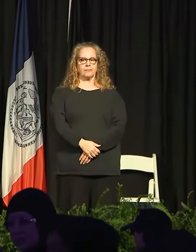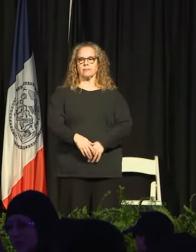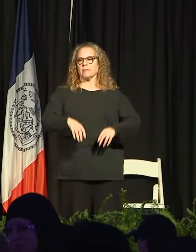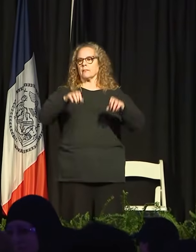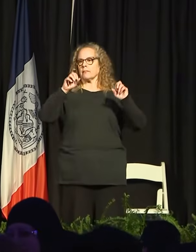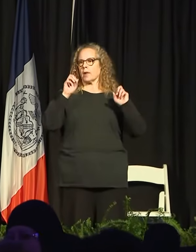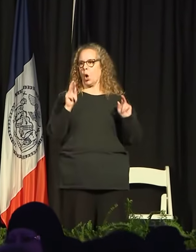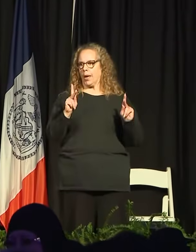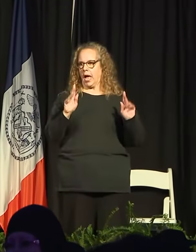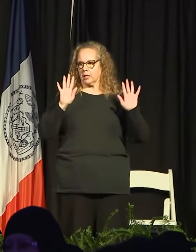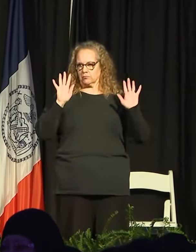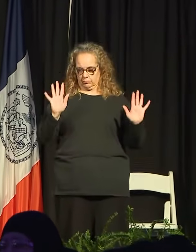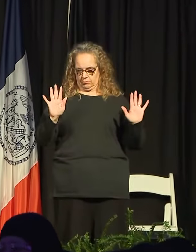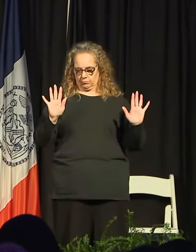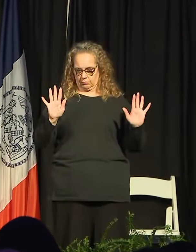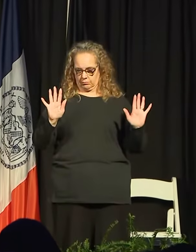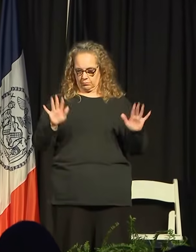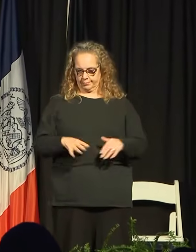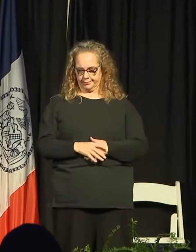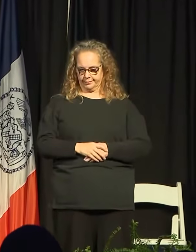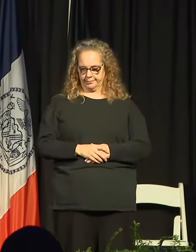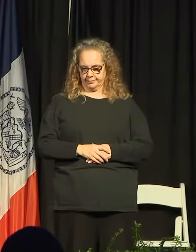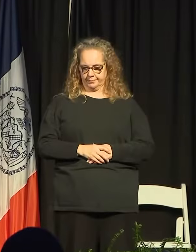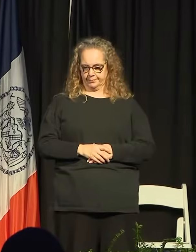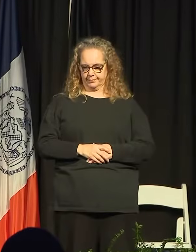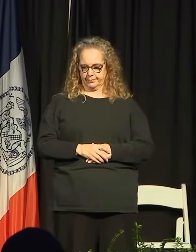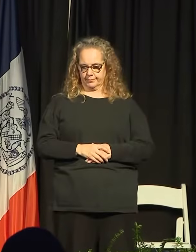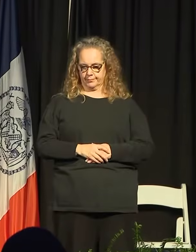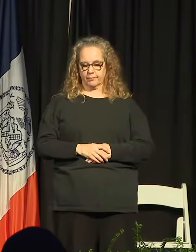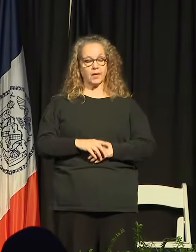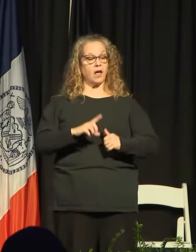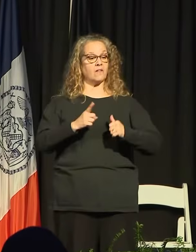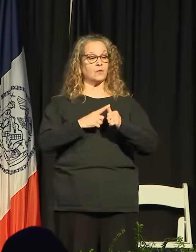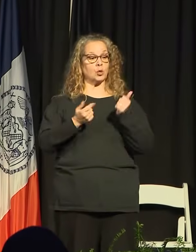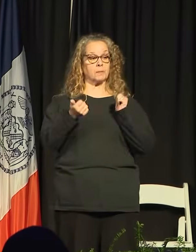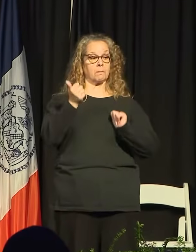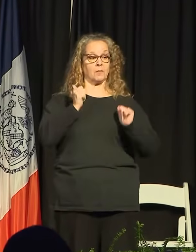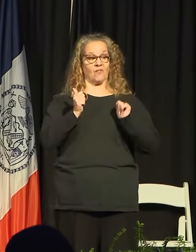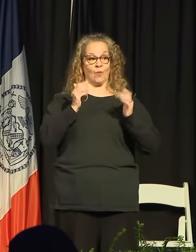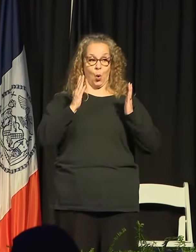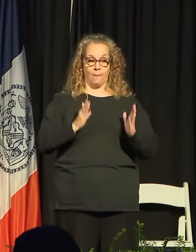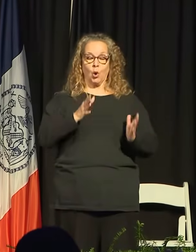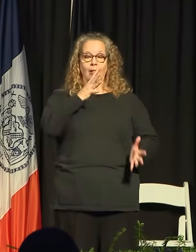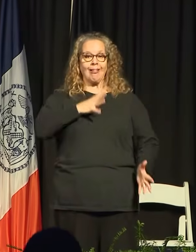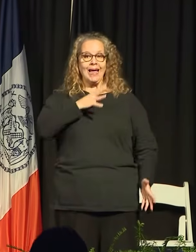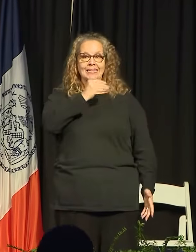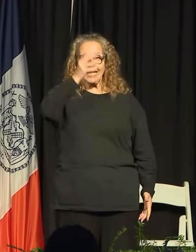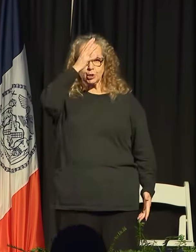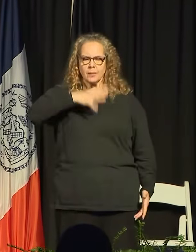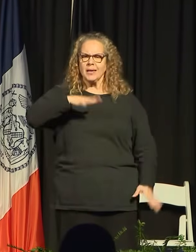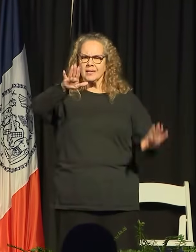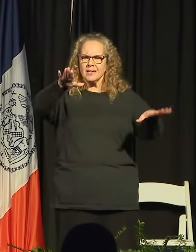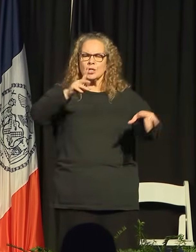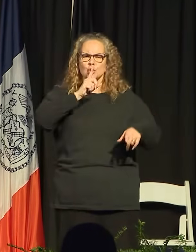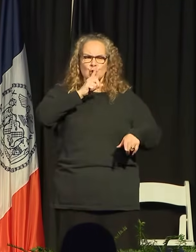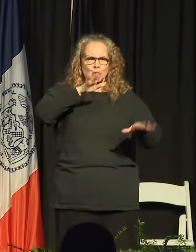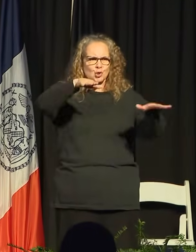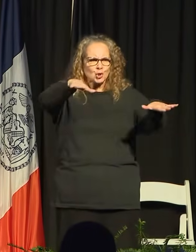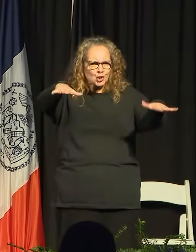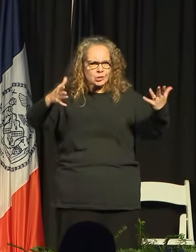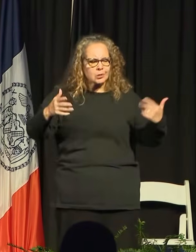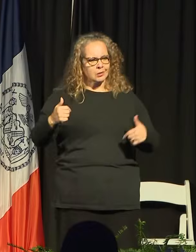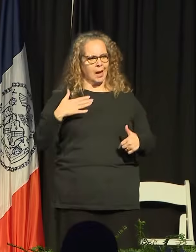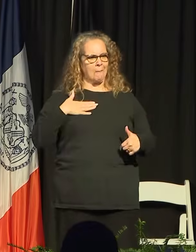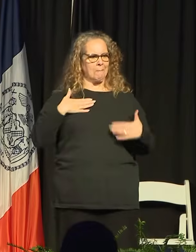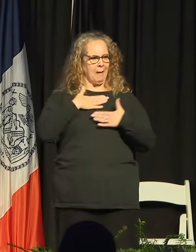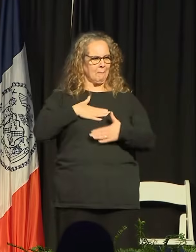Okay, so our first performer, ladies and gentlemen, hello. It's my pleasure